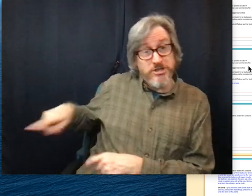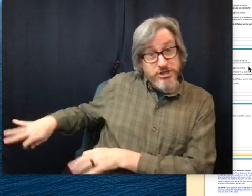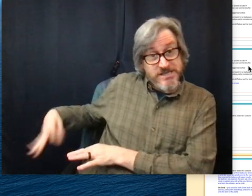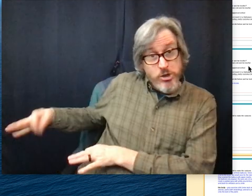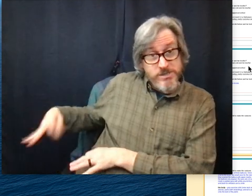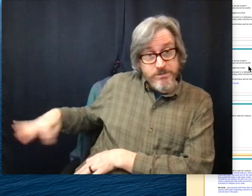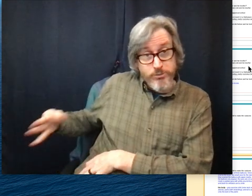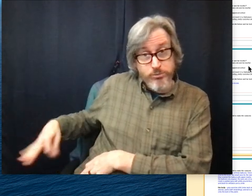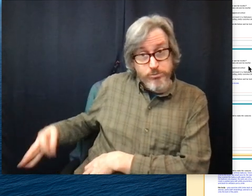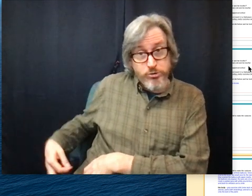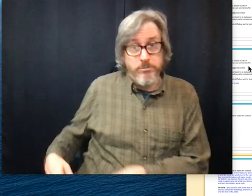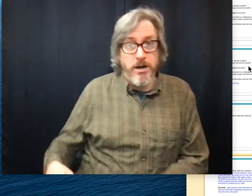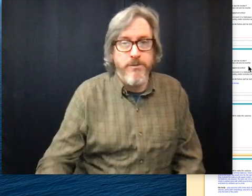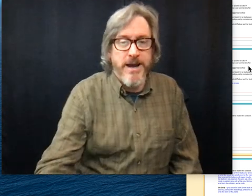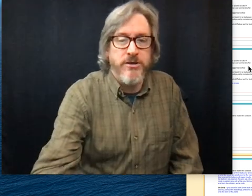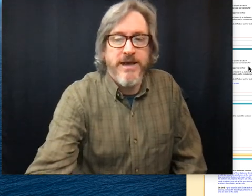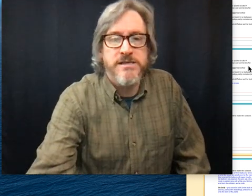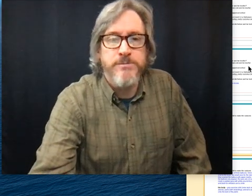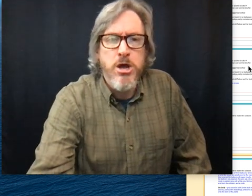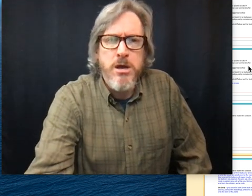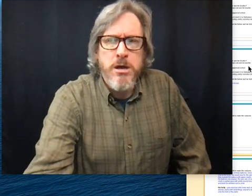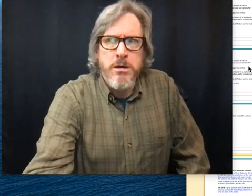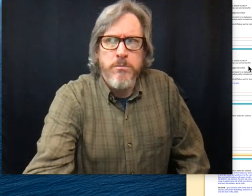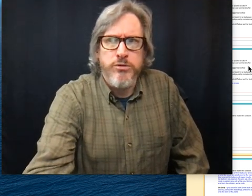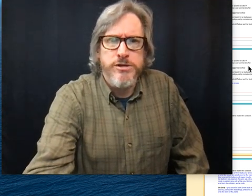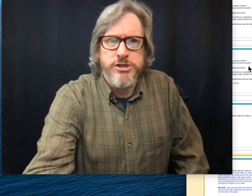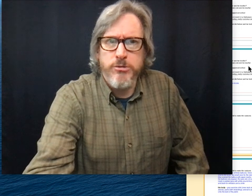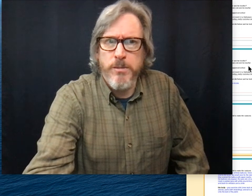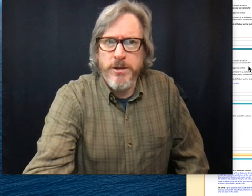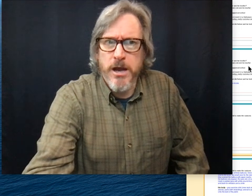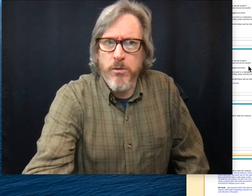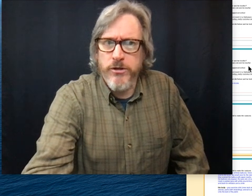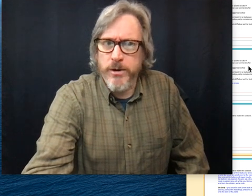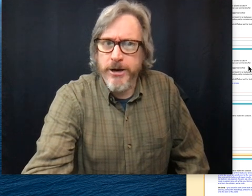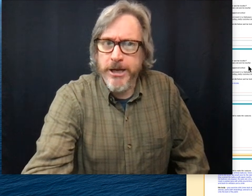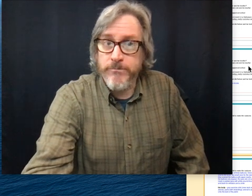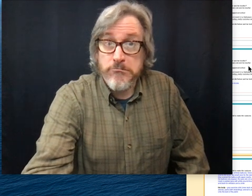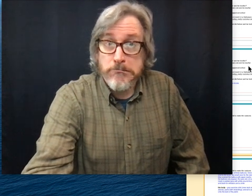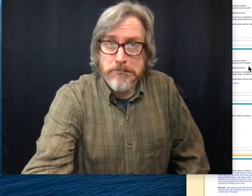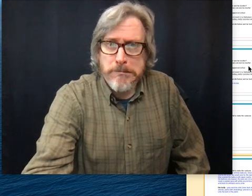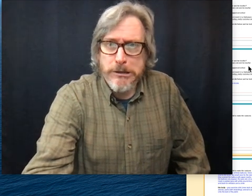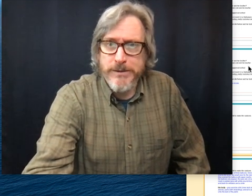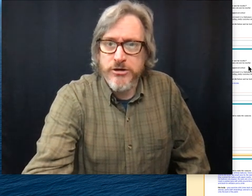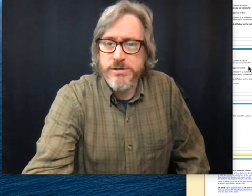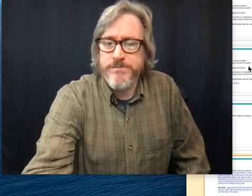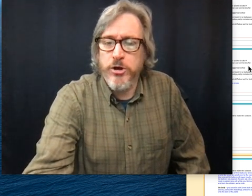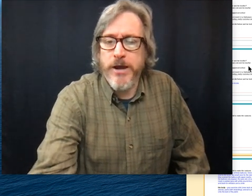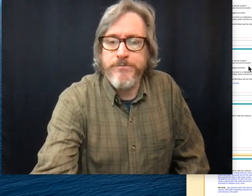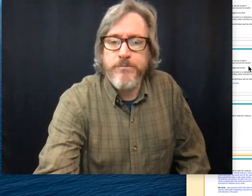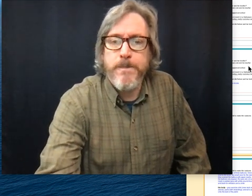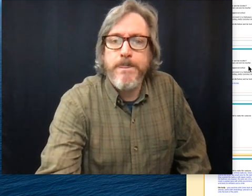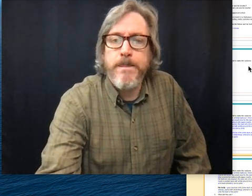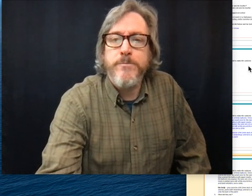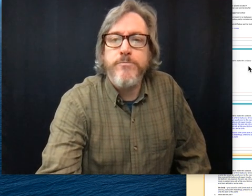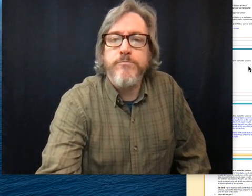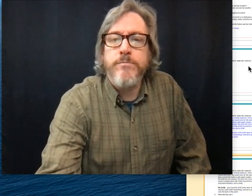So, but she sews it on the back of the pants, presumably not while they're wearing it. That could be dangerous. Okay.